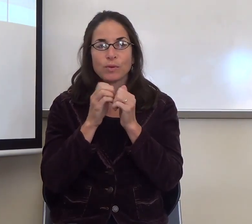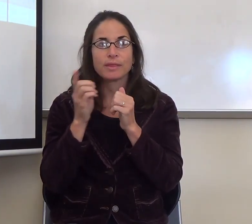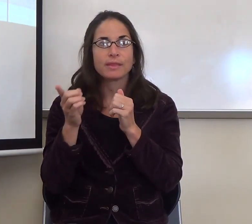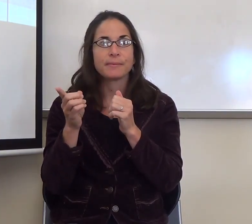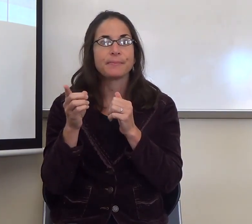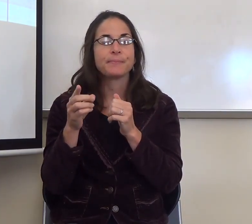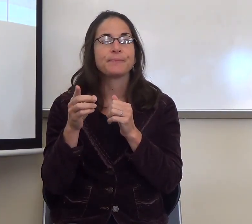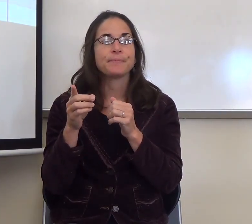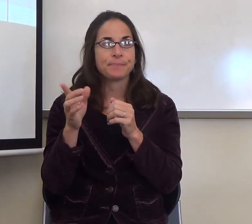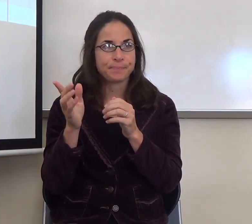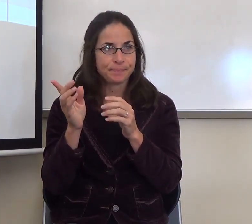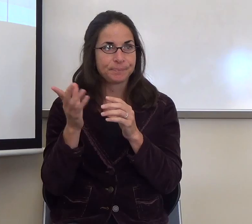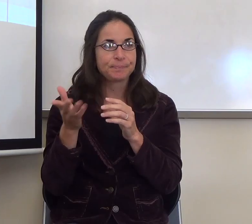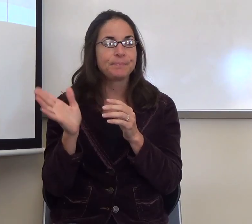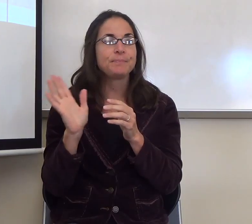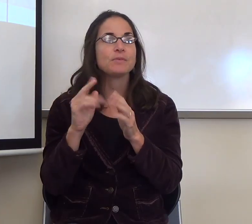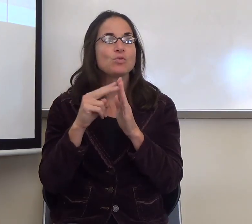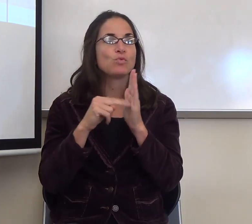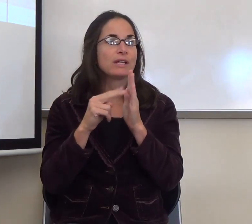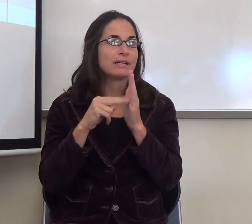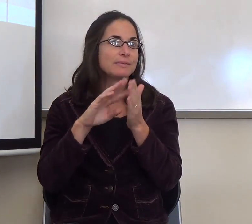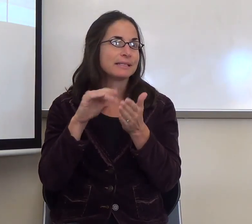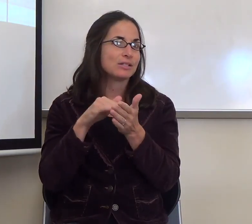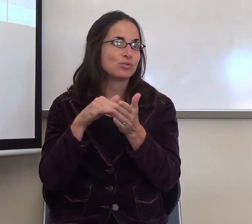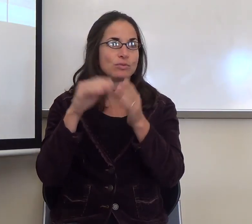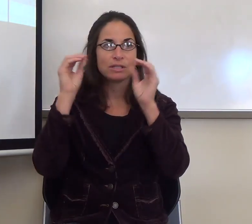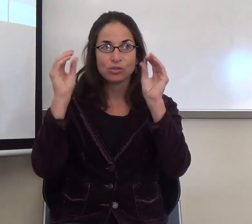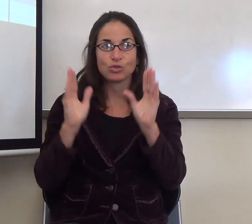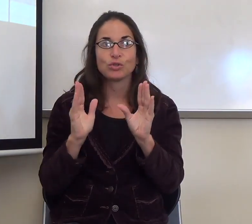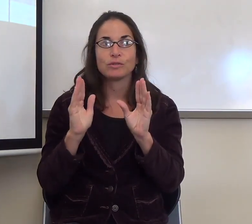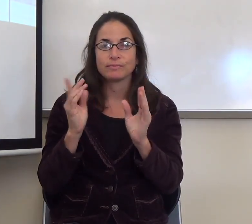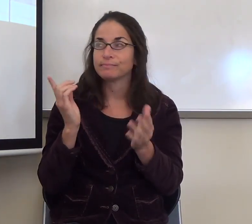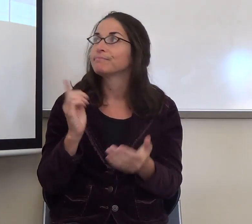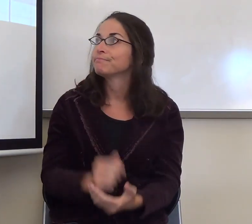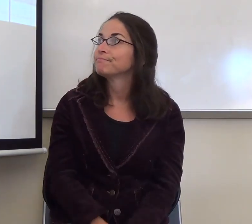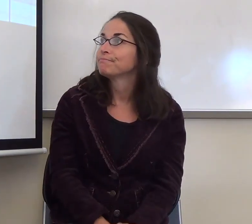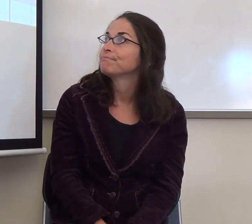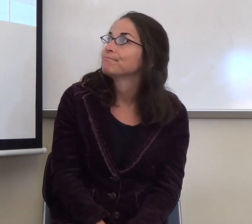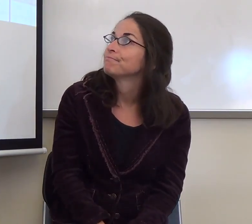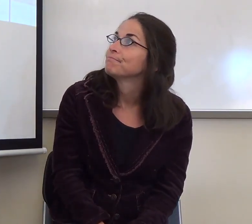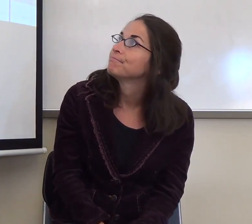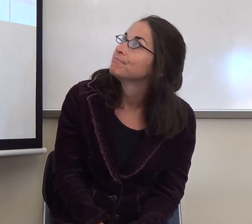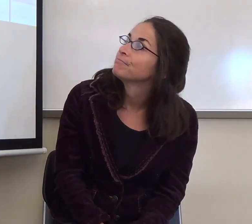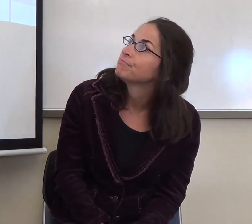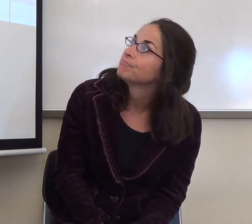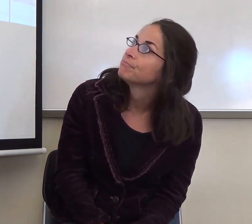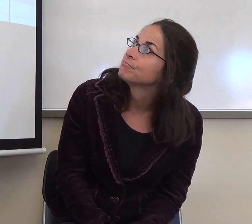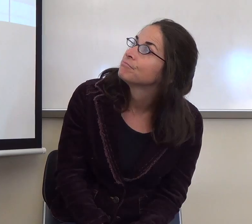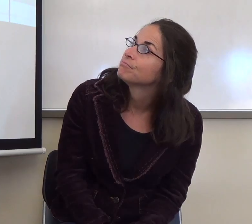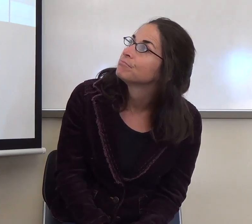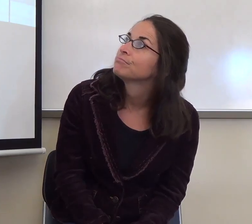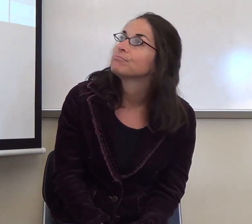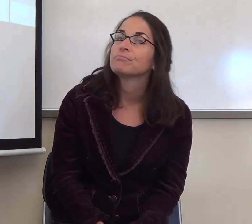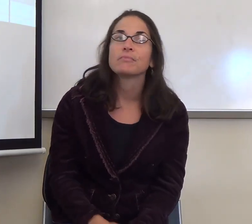talk to your reading center teacher, your reading lab teacher. Okay, because remember, they will drop